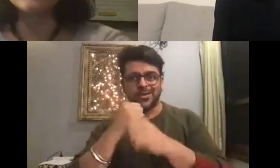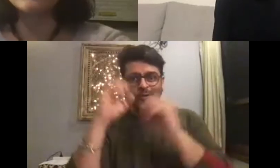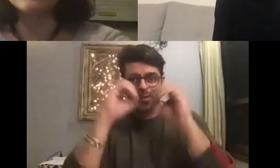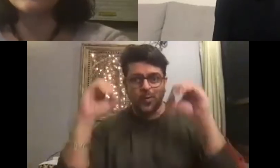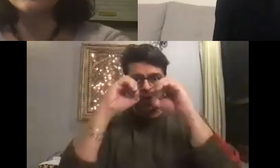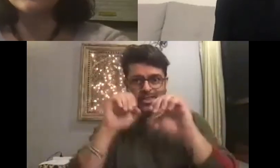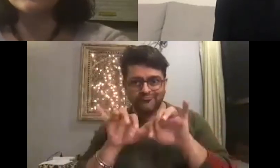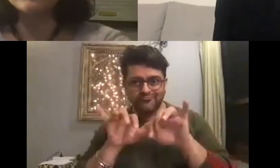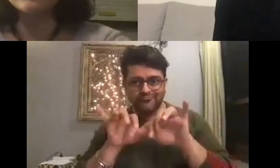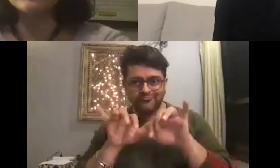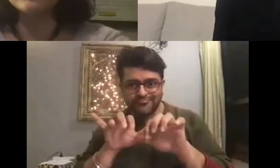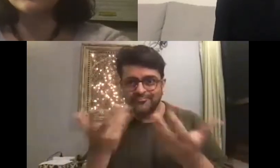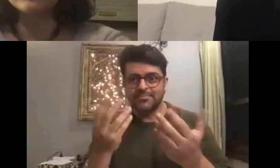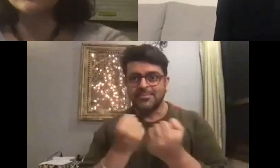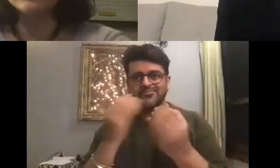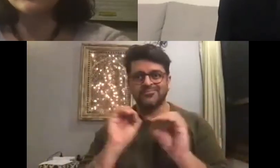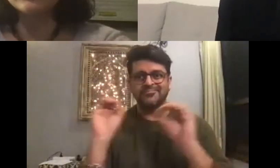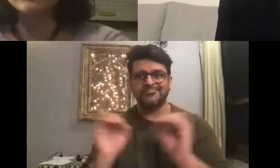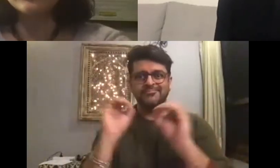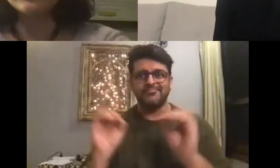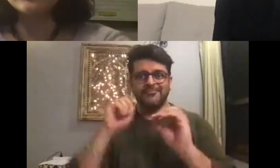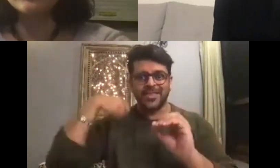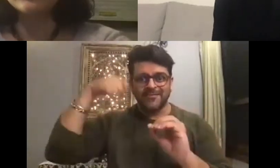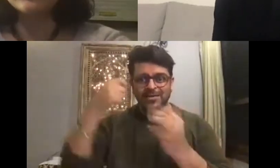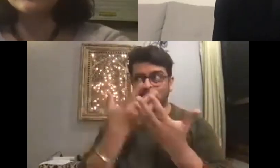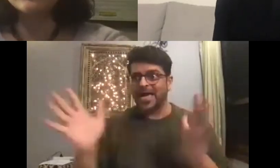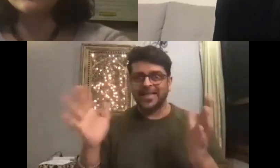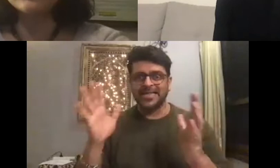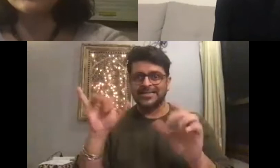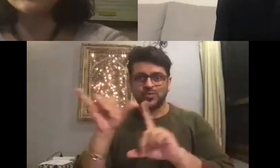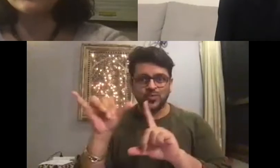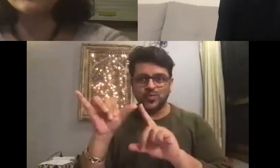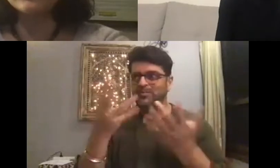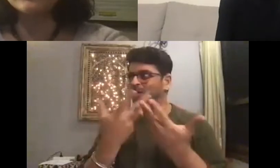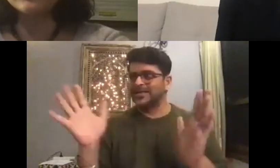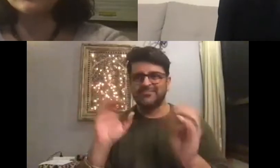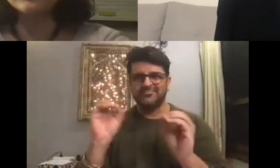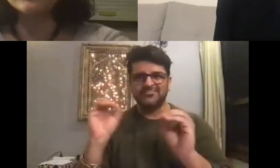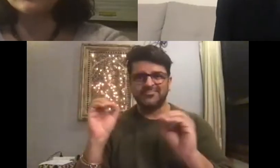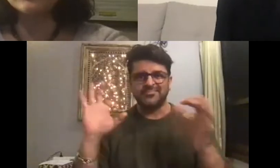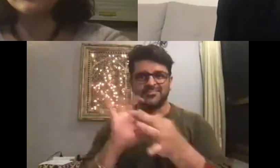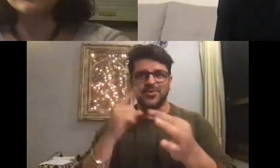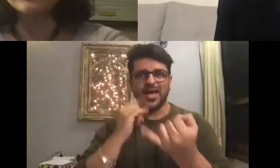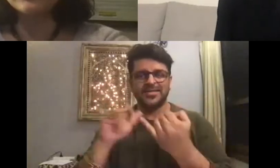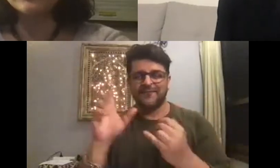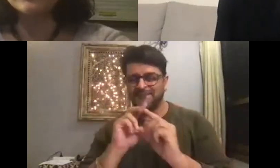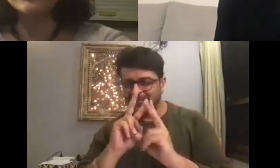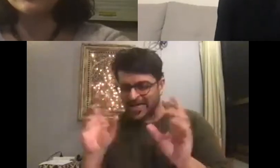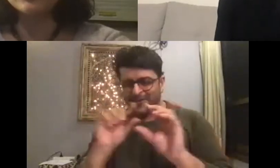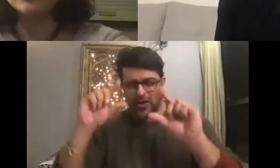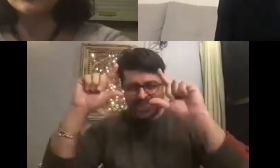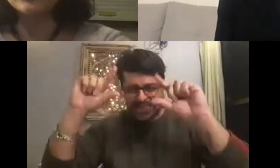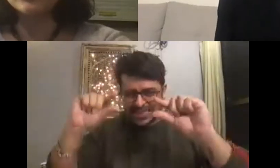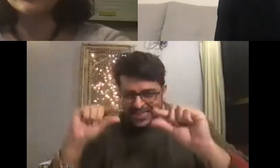use. So I was looking on Google, just searching on Google, and I could not find any videos on YouTube or anything, that could teach